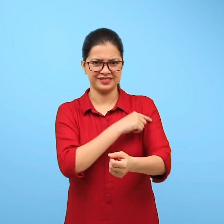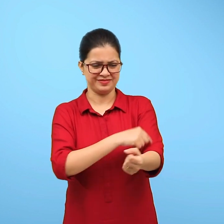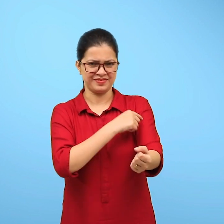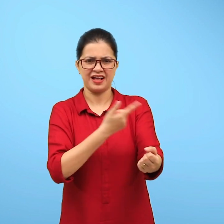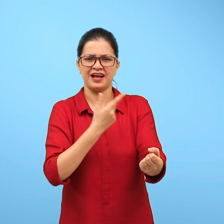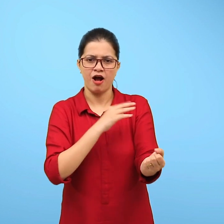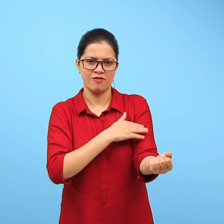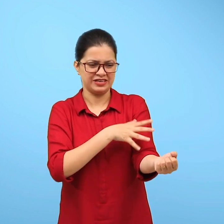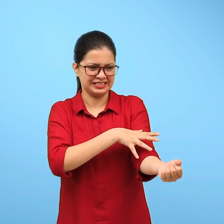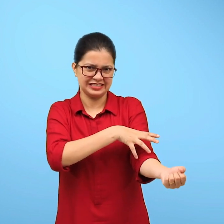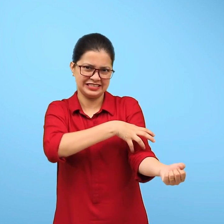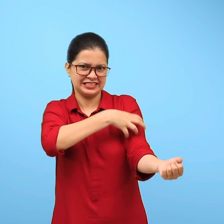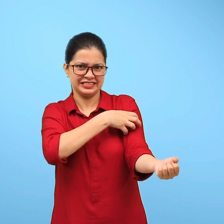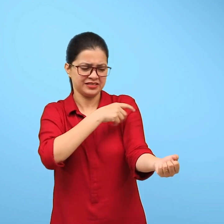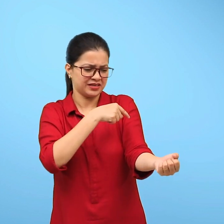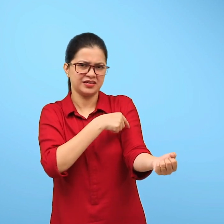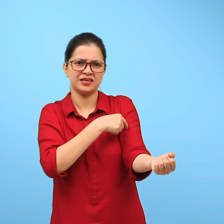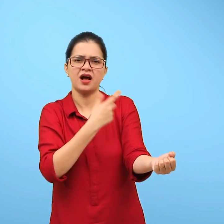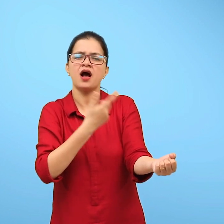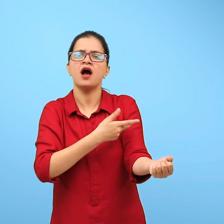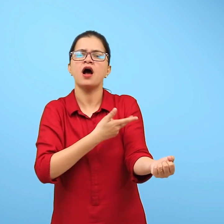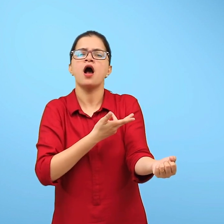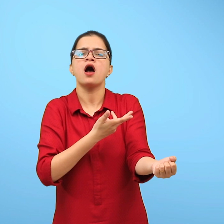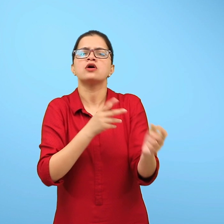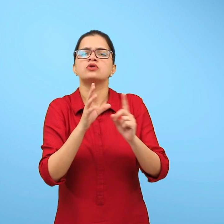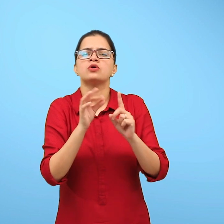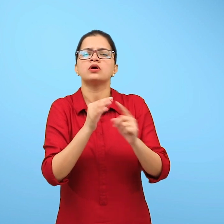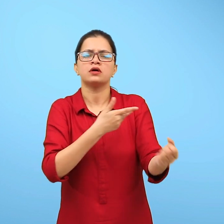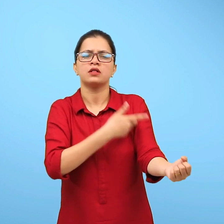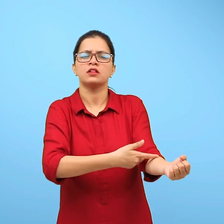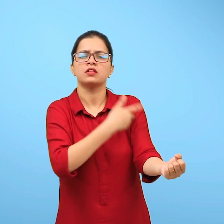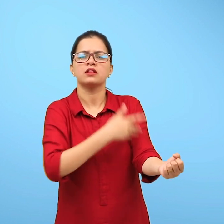When contracted, the muscle becomes shorter, stiffer, and thicker.